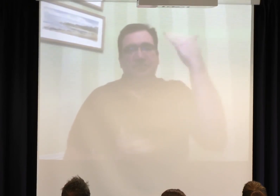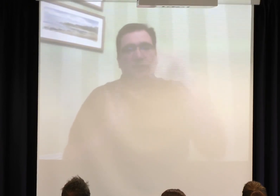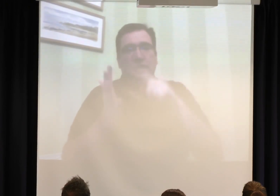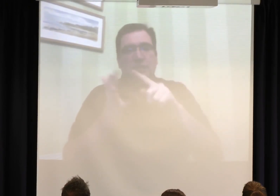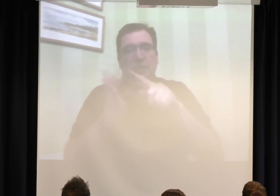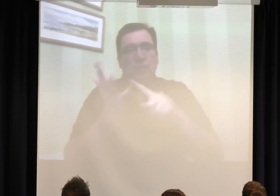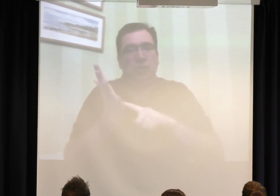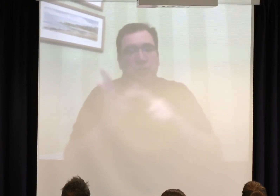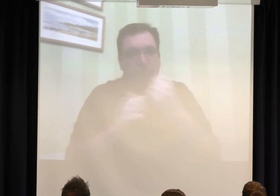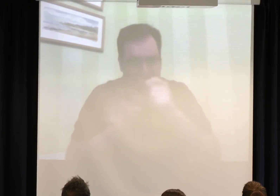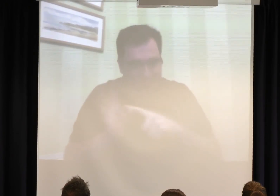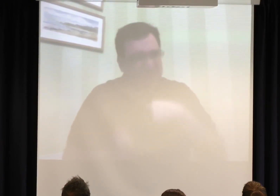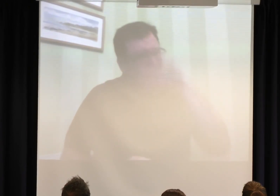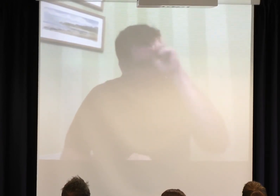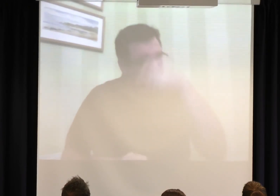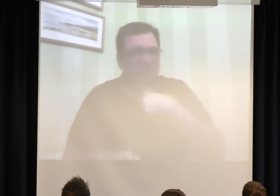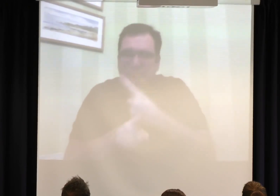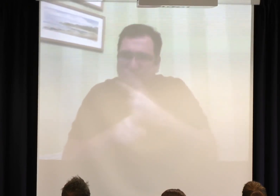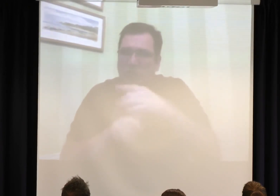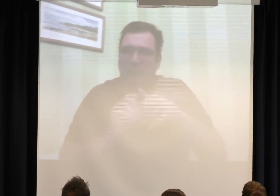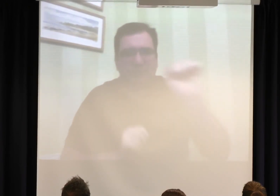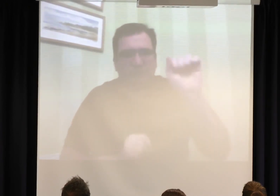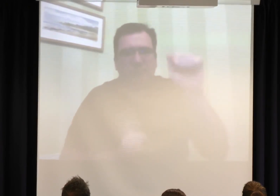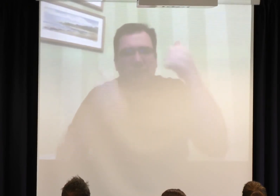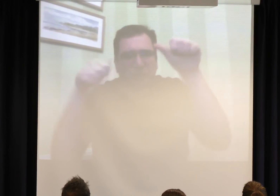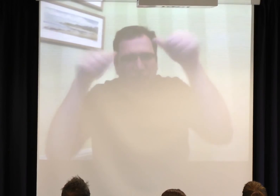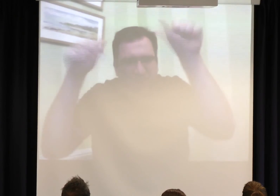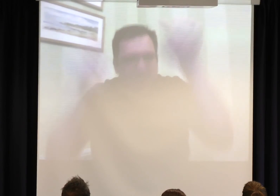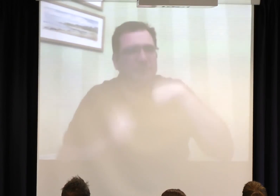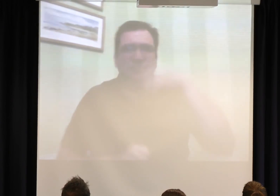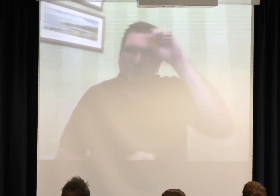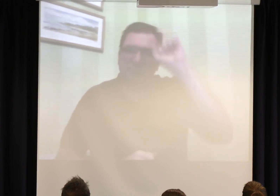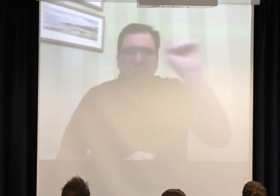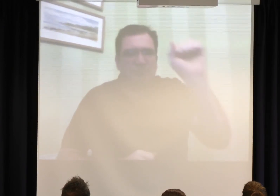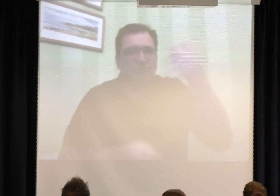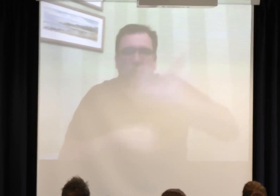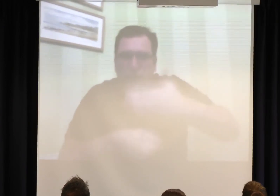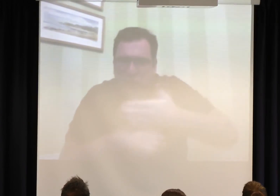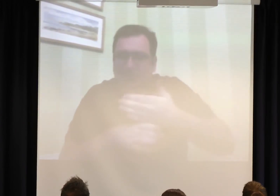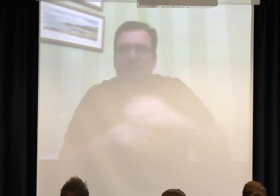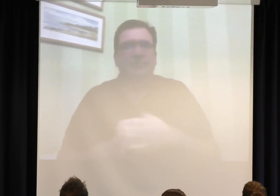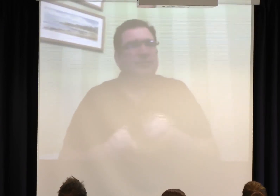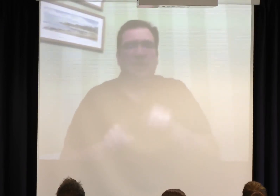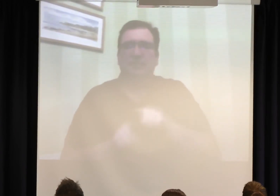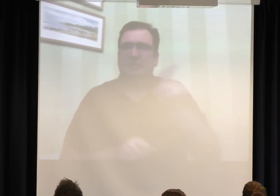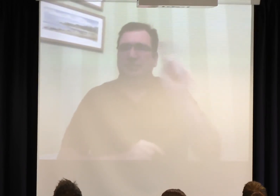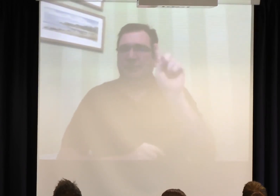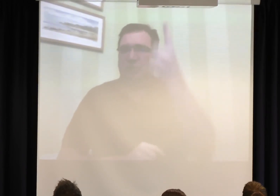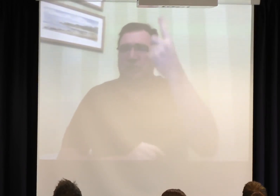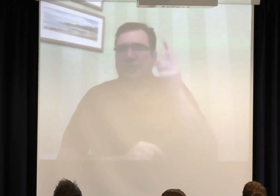and the contribution that he made to our community. And I remember in the eulogy that I delivered, I covered off many of the achievements and the work